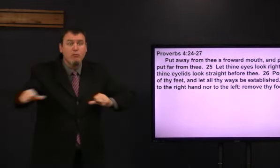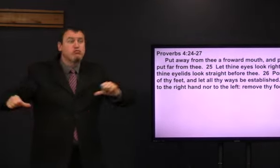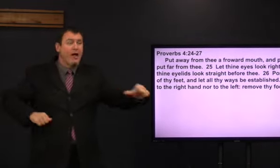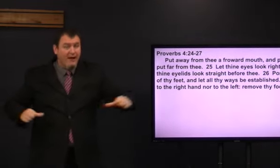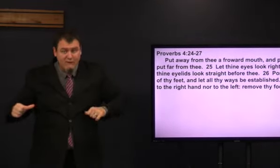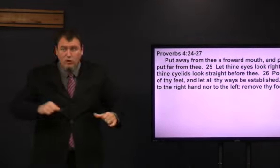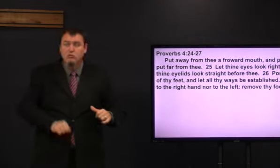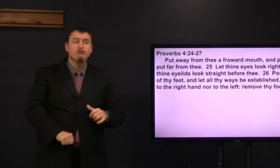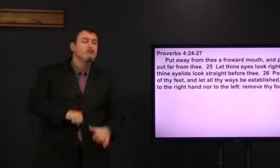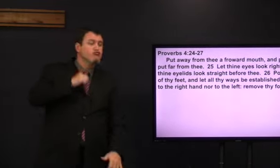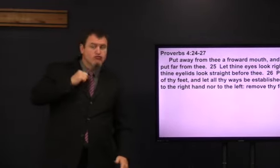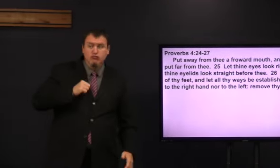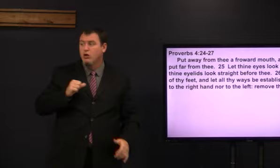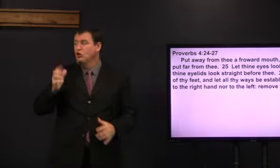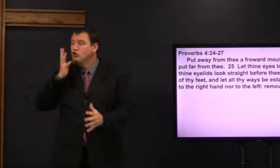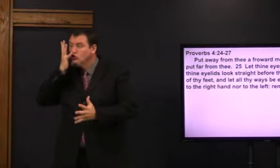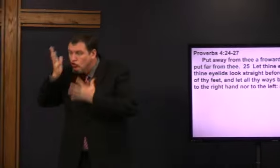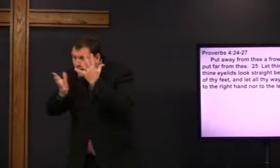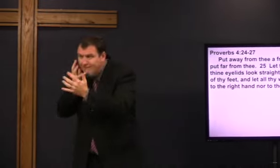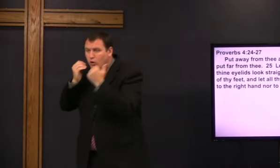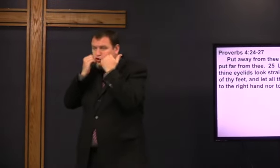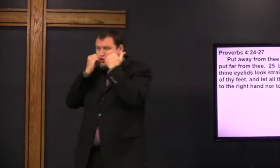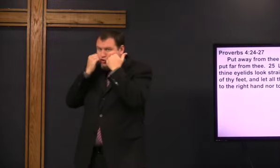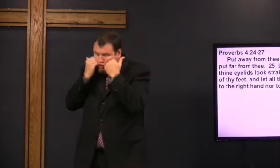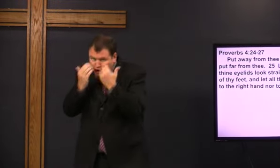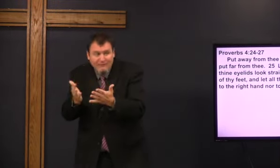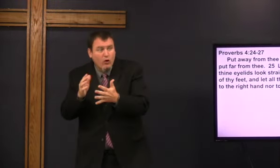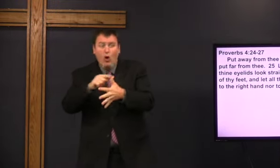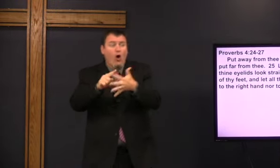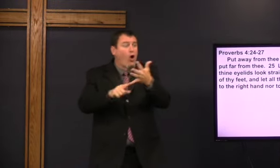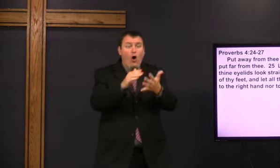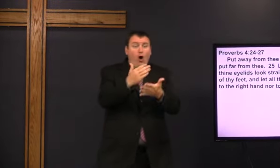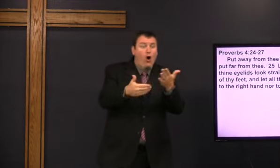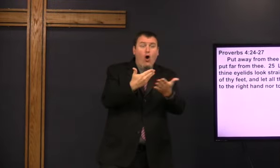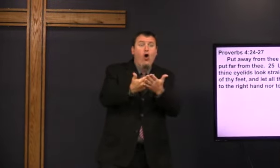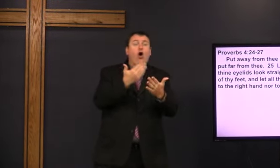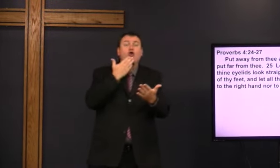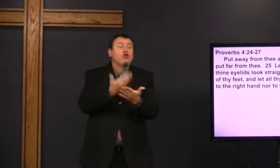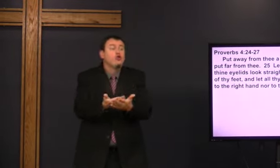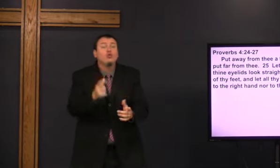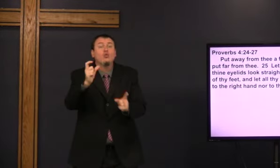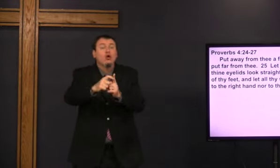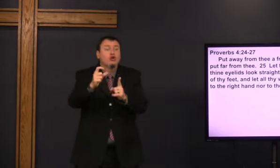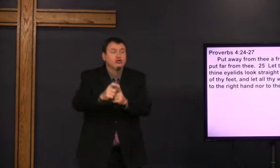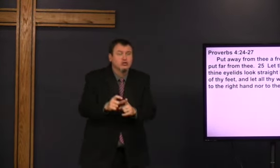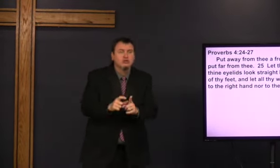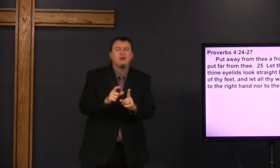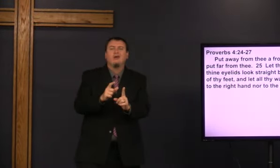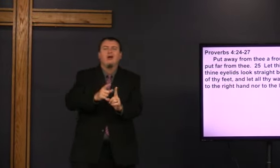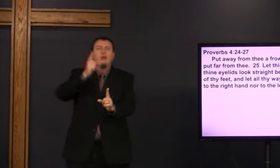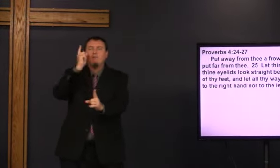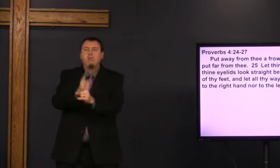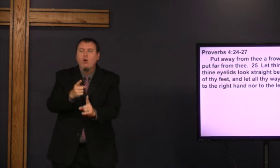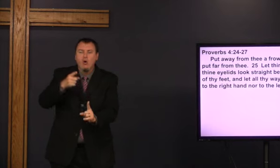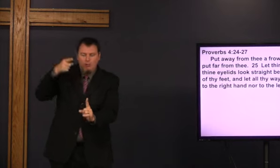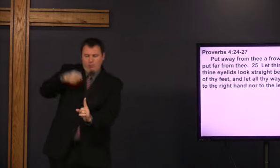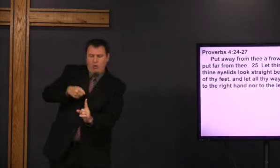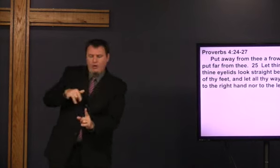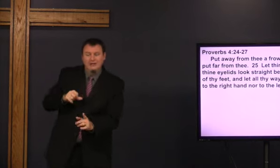can be some prideful, can be shameful, can be all of those things. But the